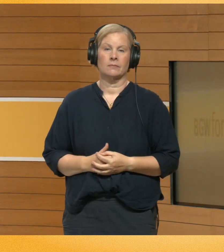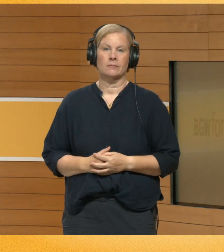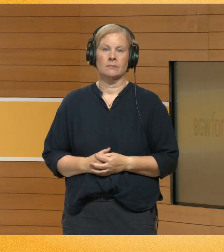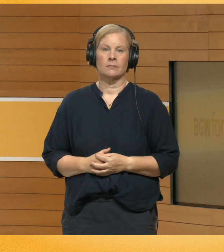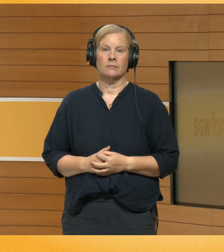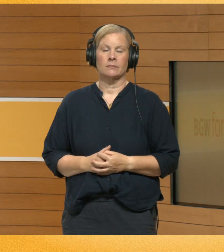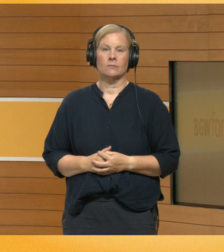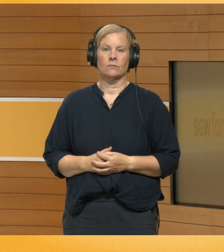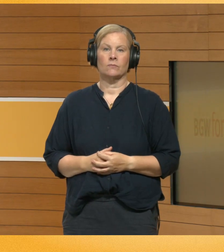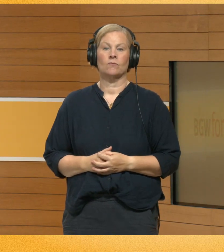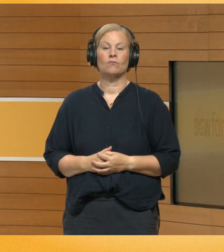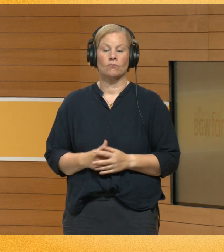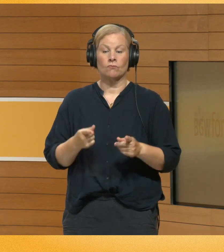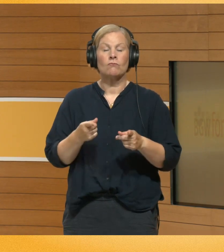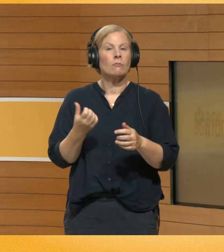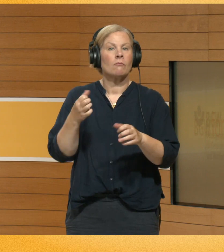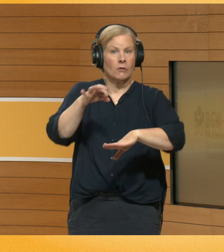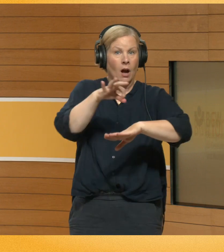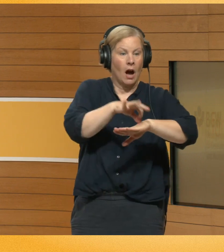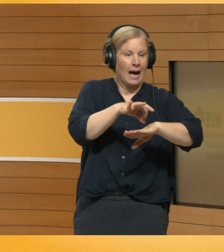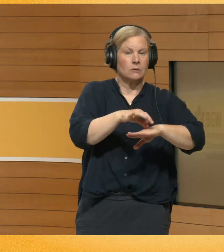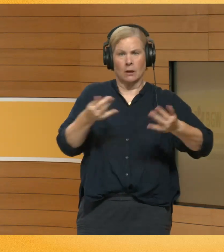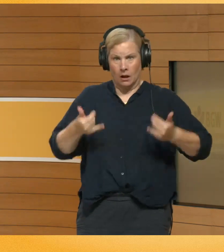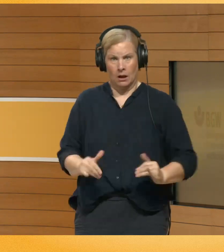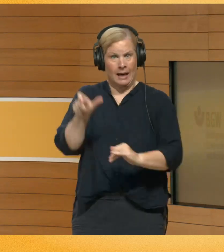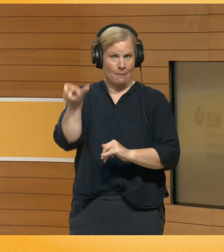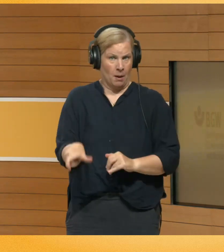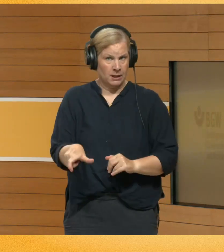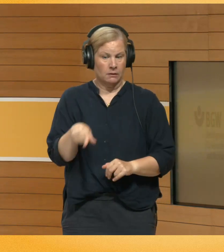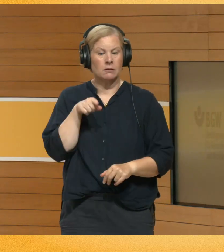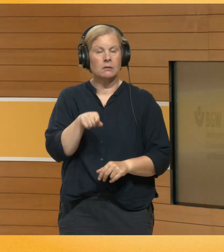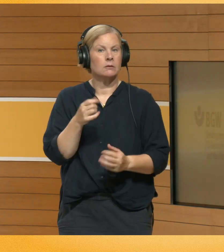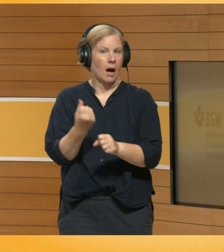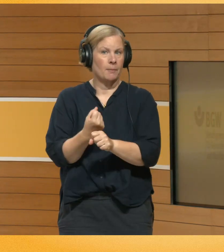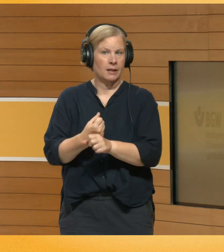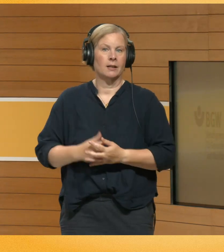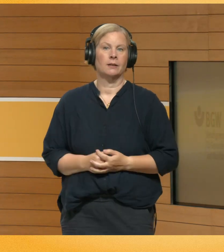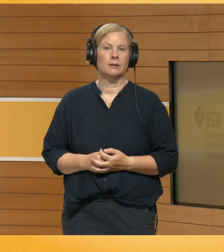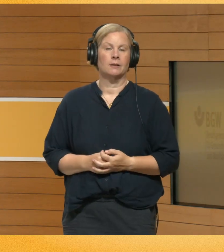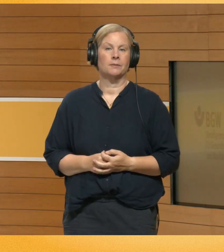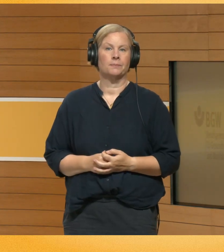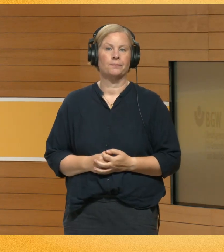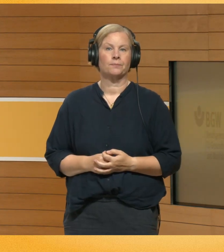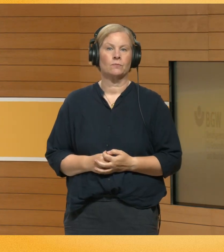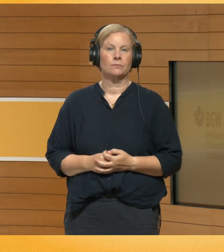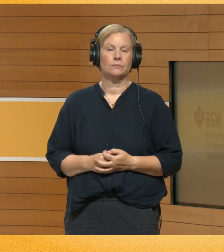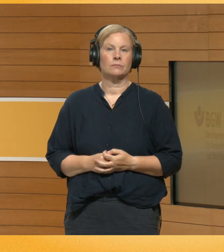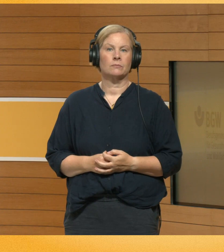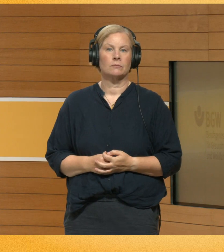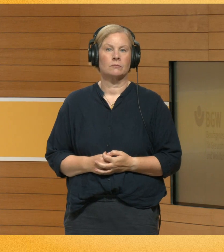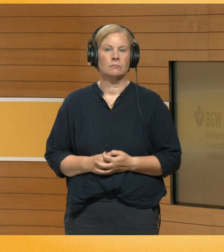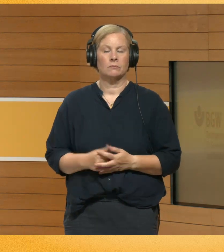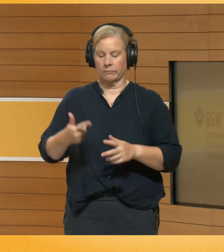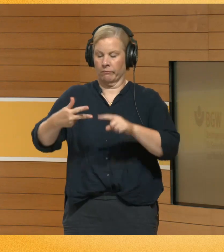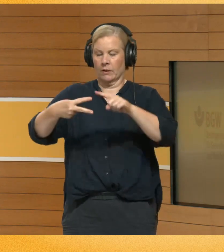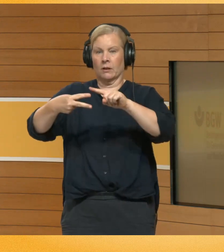also posted there. And the focus within these 2 levels of healthcare is